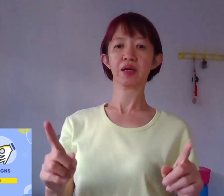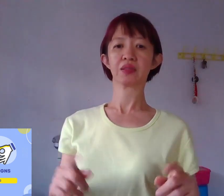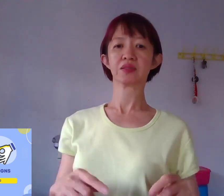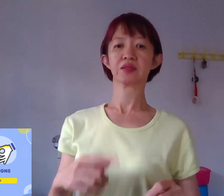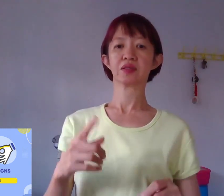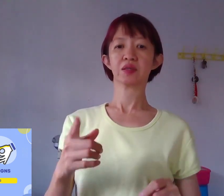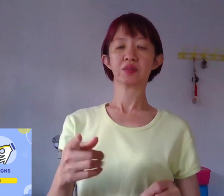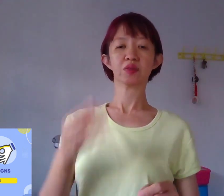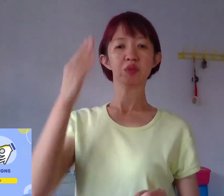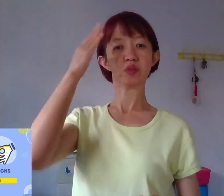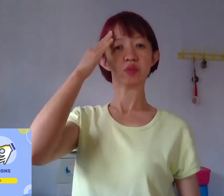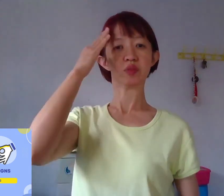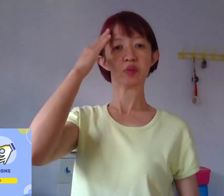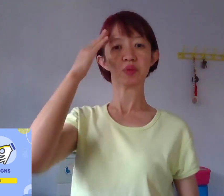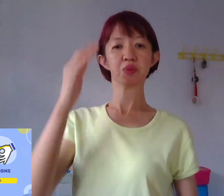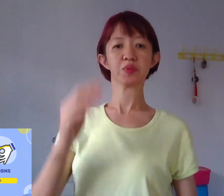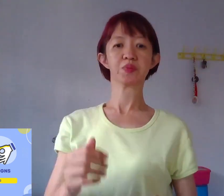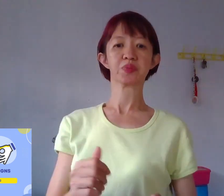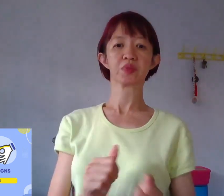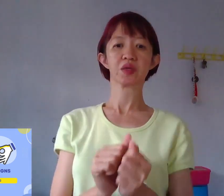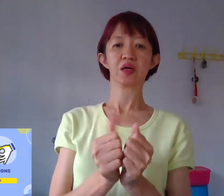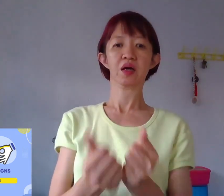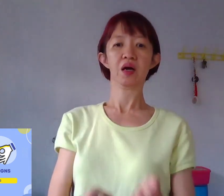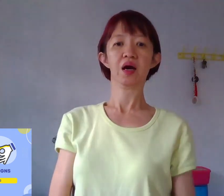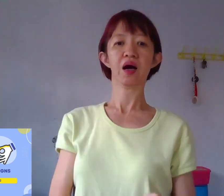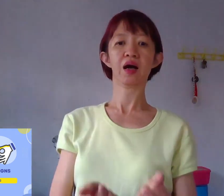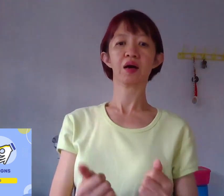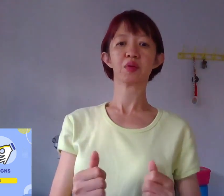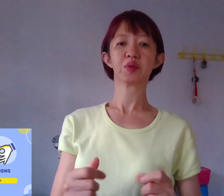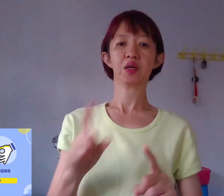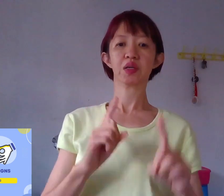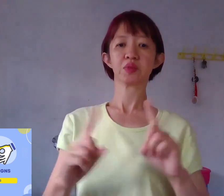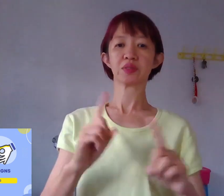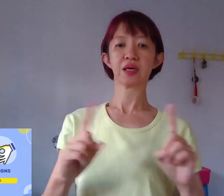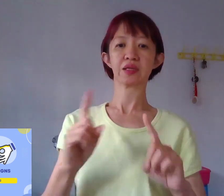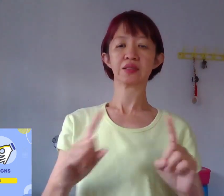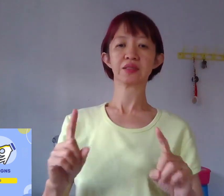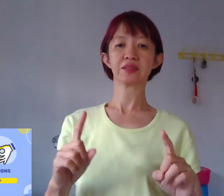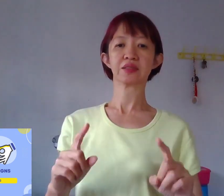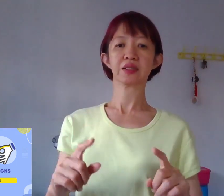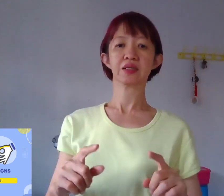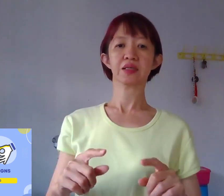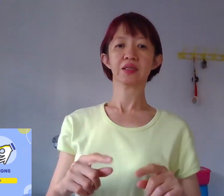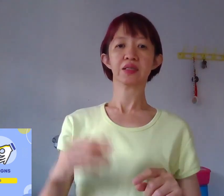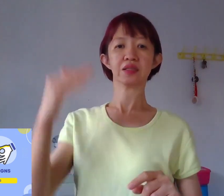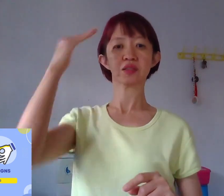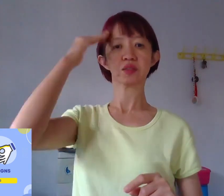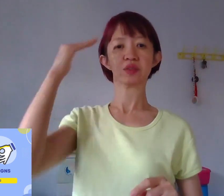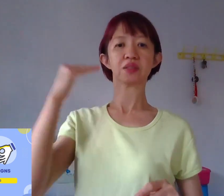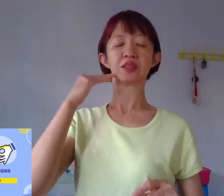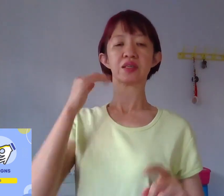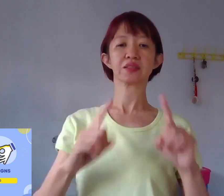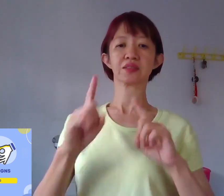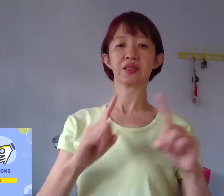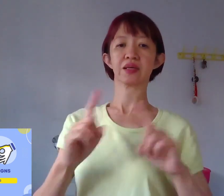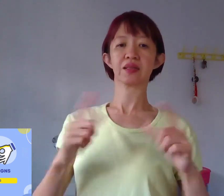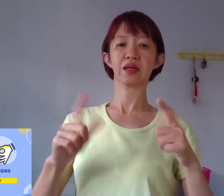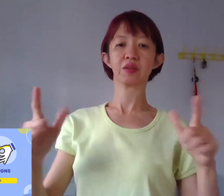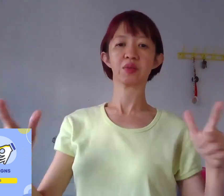But do you know how to sign this in Korean Sign